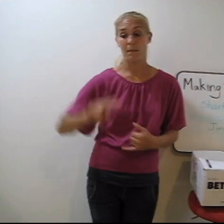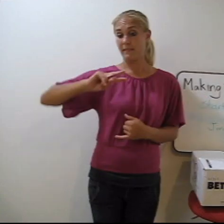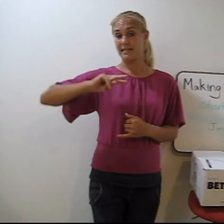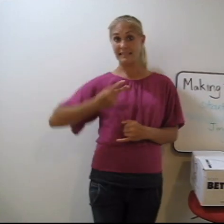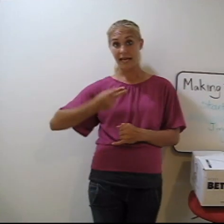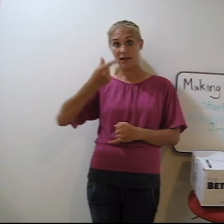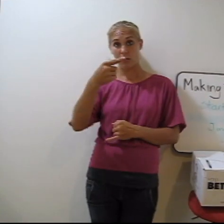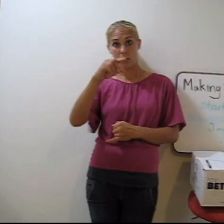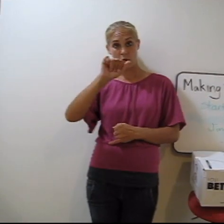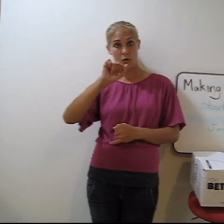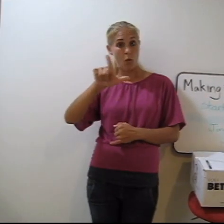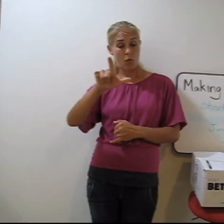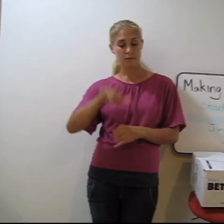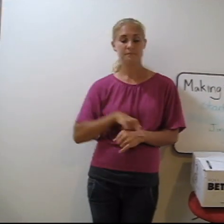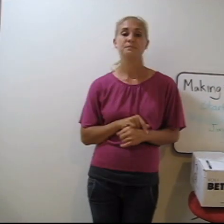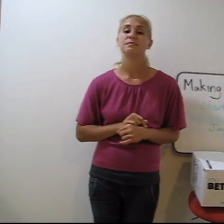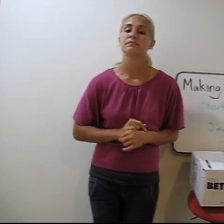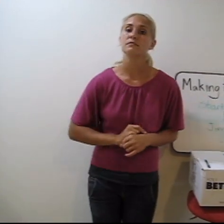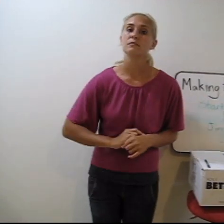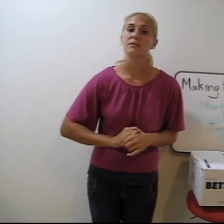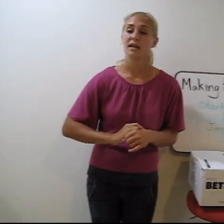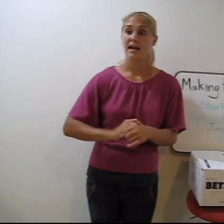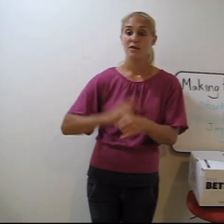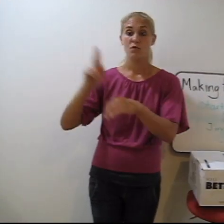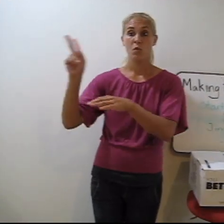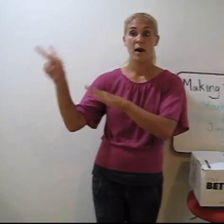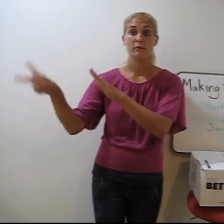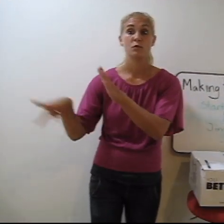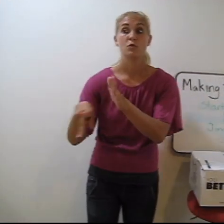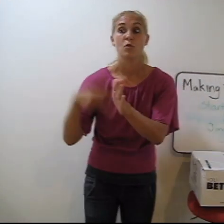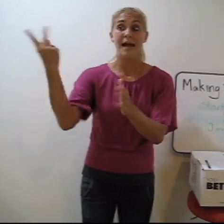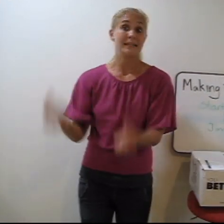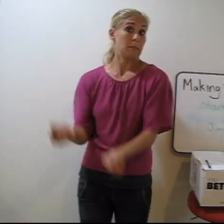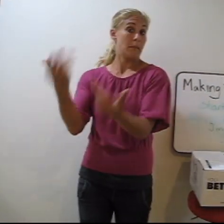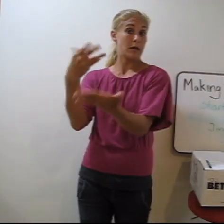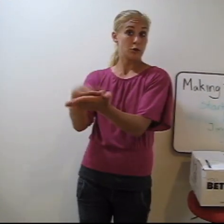goal, to make twice as much money part-time